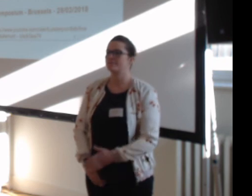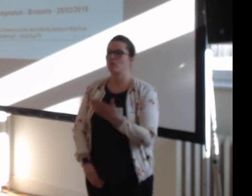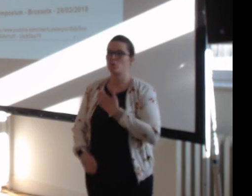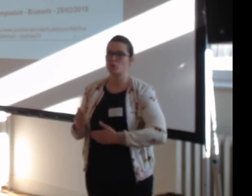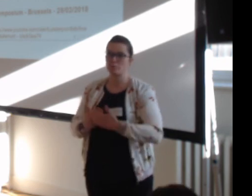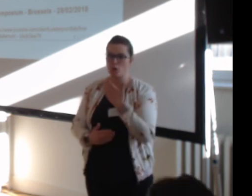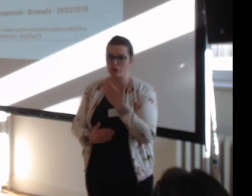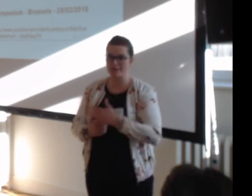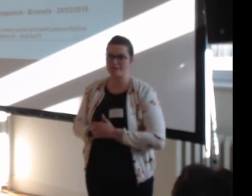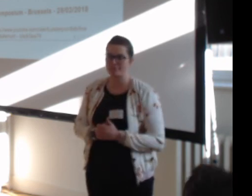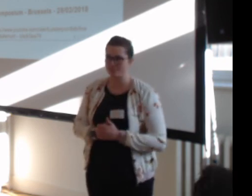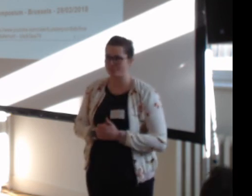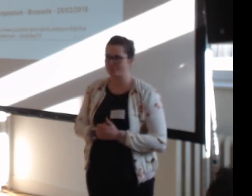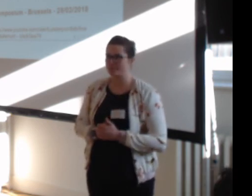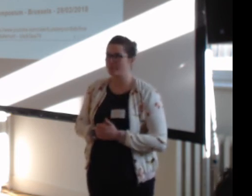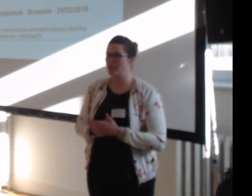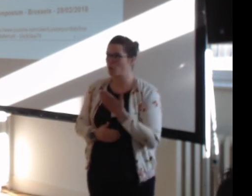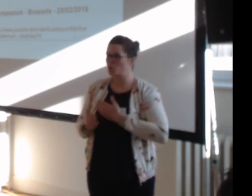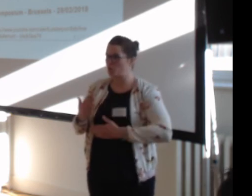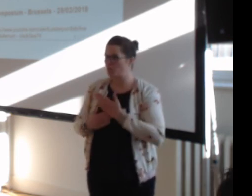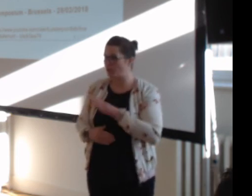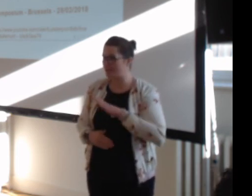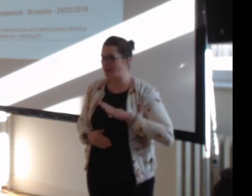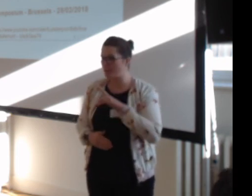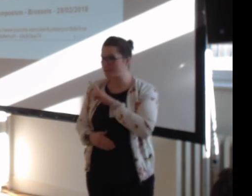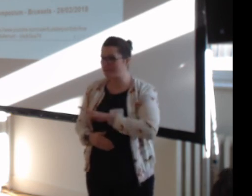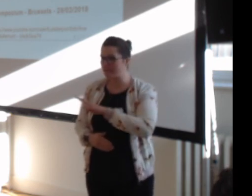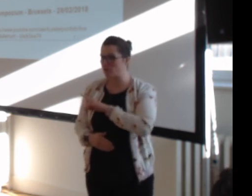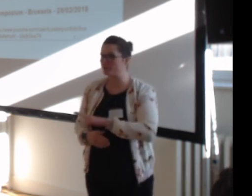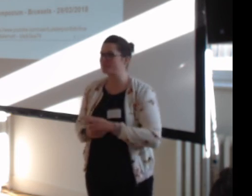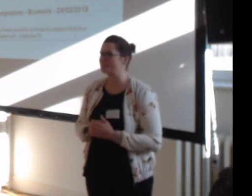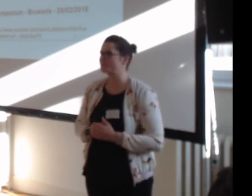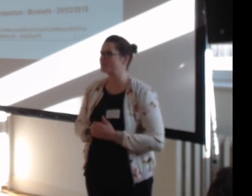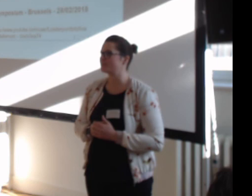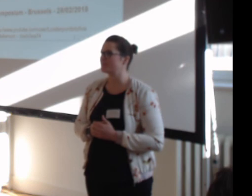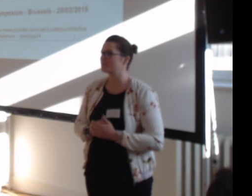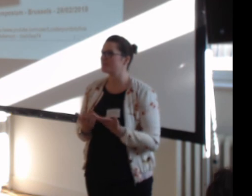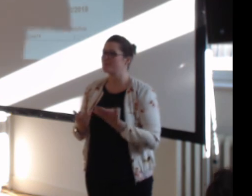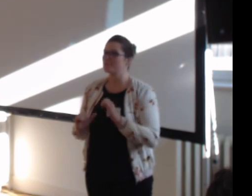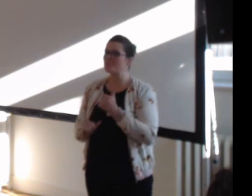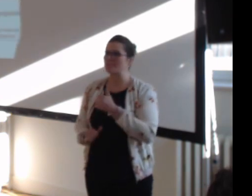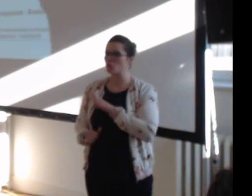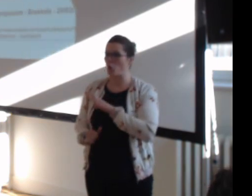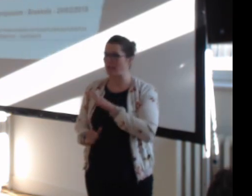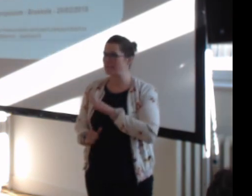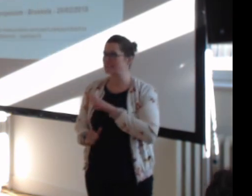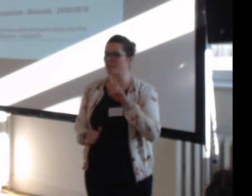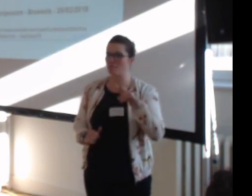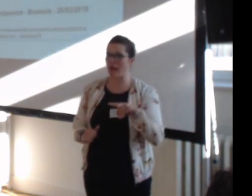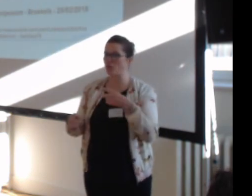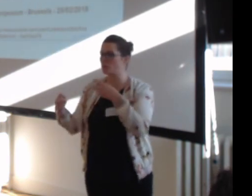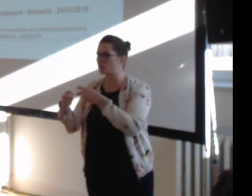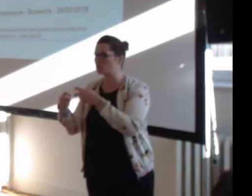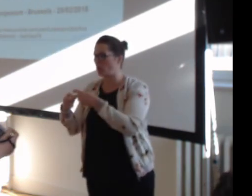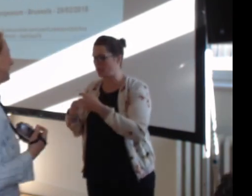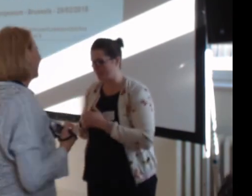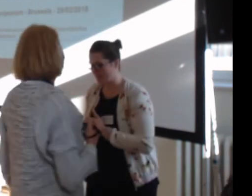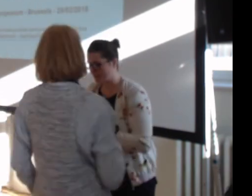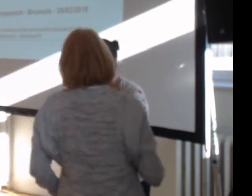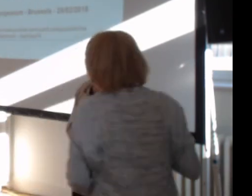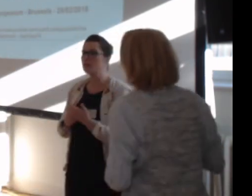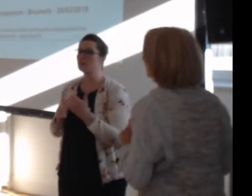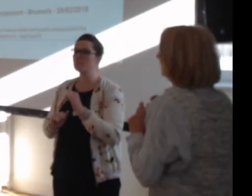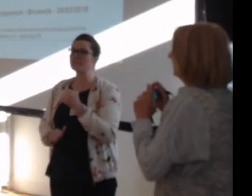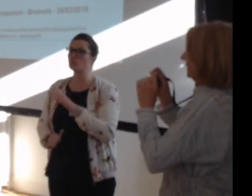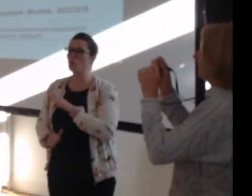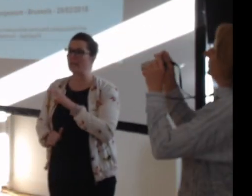Good morning. Good morning, ladies and gentlemen. Dear colleagues from Flanders and Brussels, dear